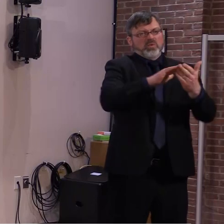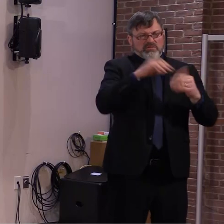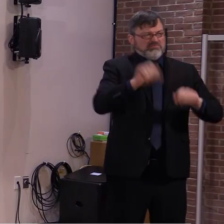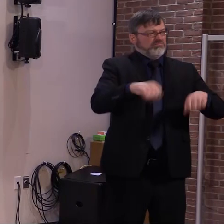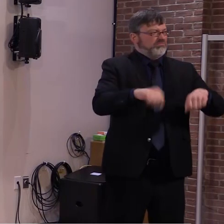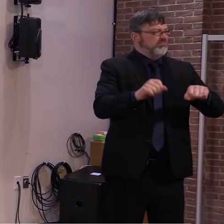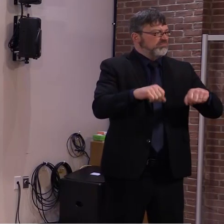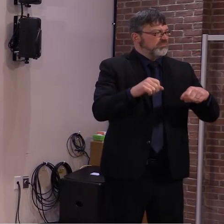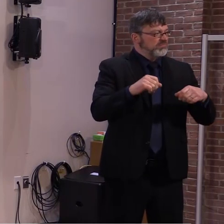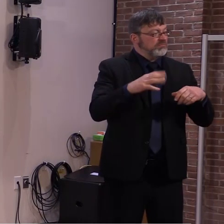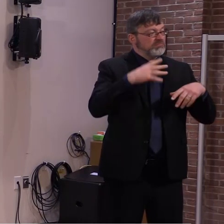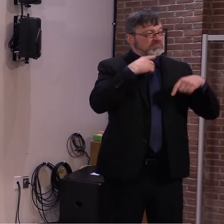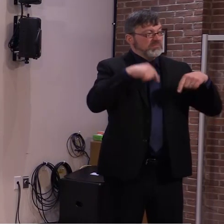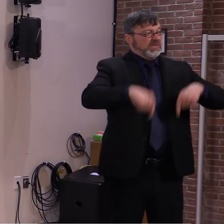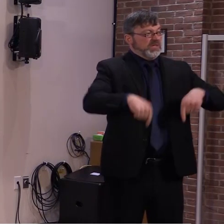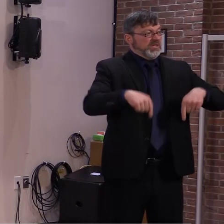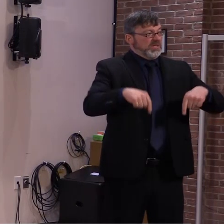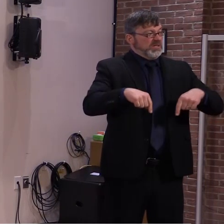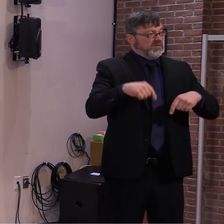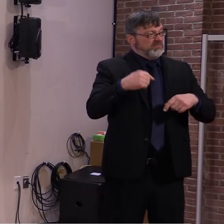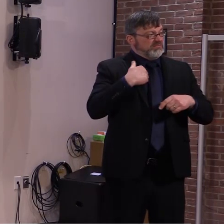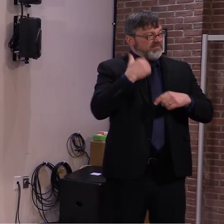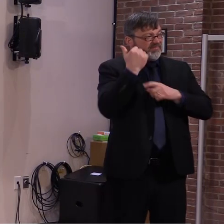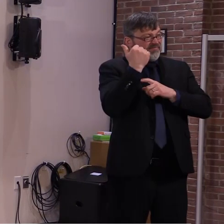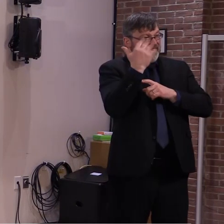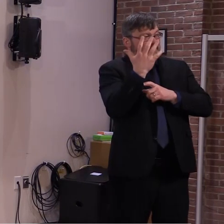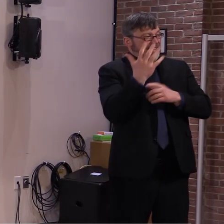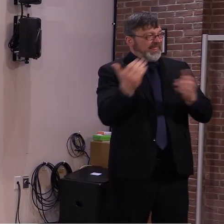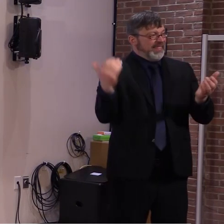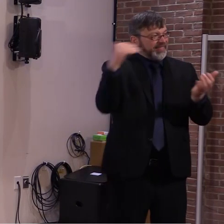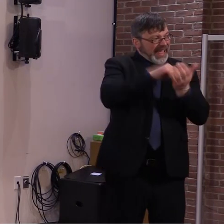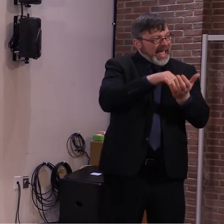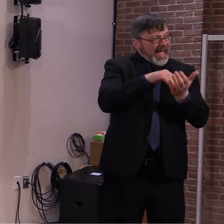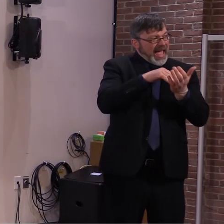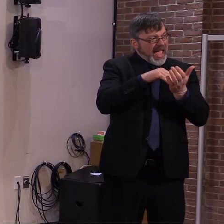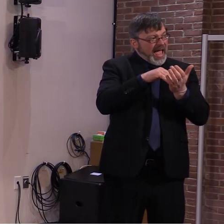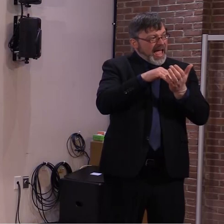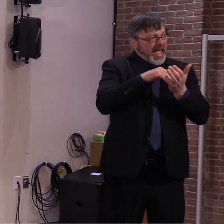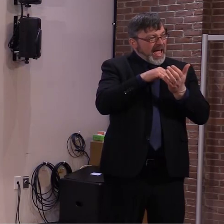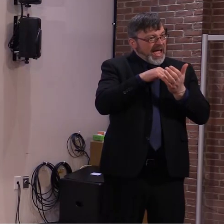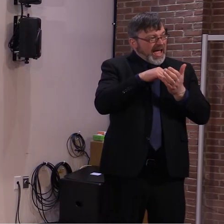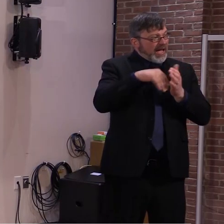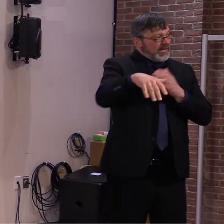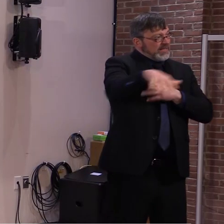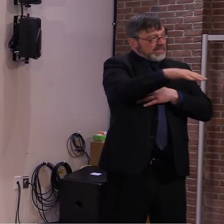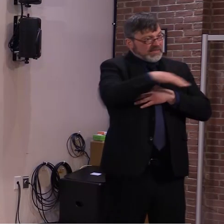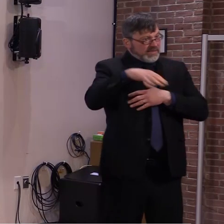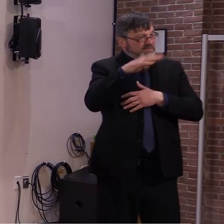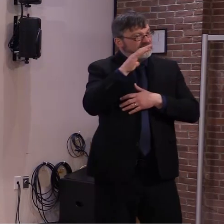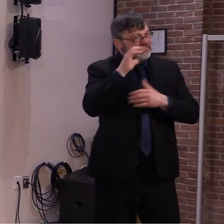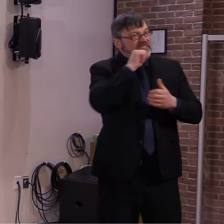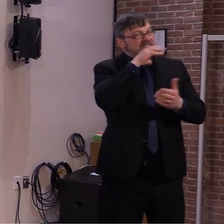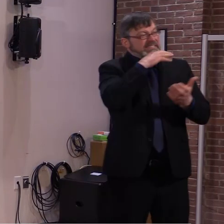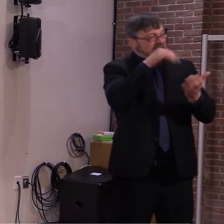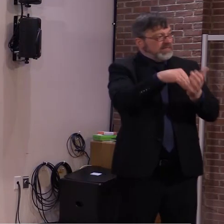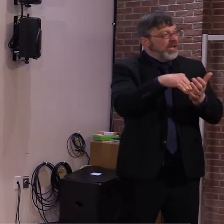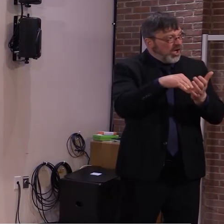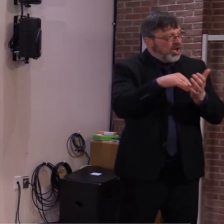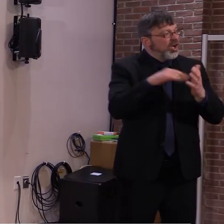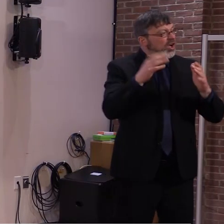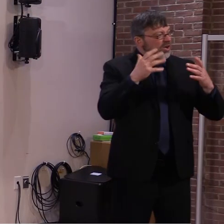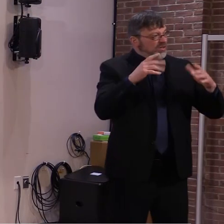15,000 Vermonters healthy and at home while aging. They've been closed for group activities since November of